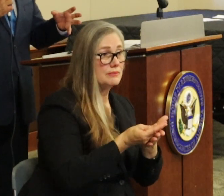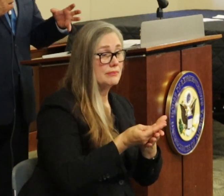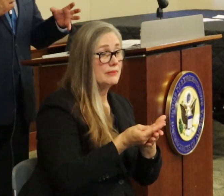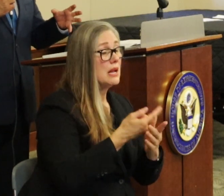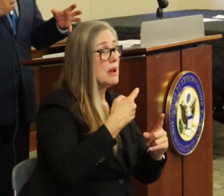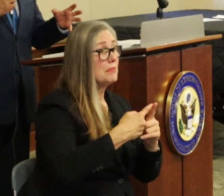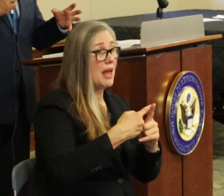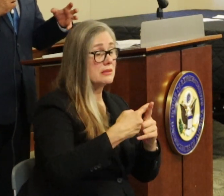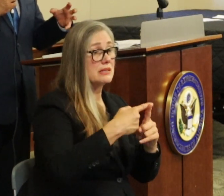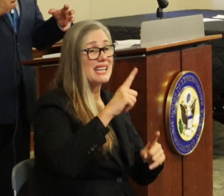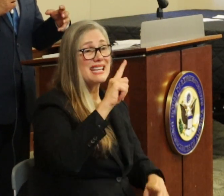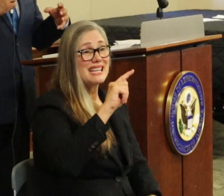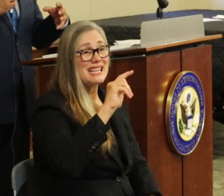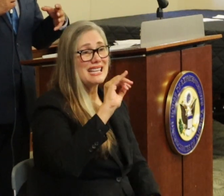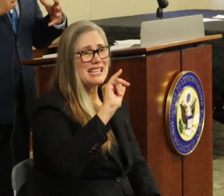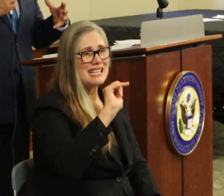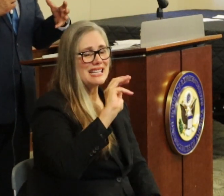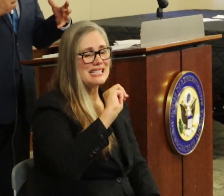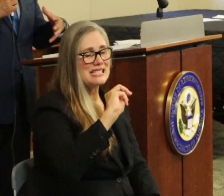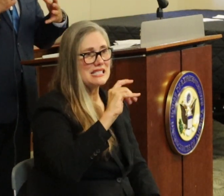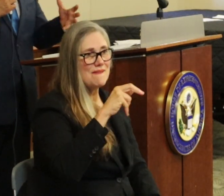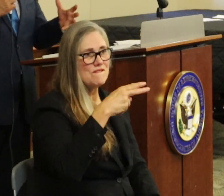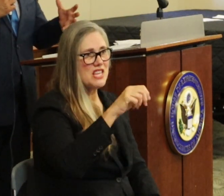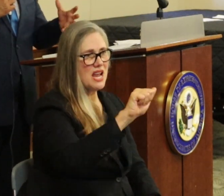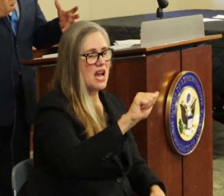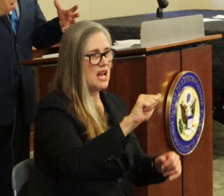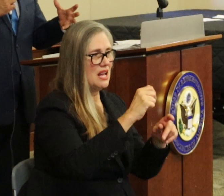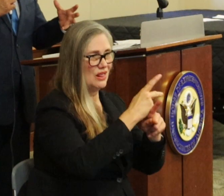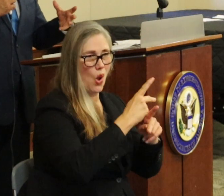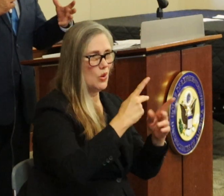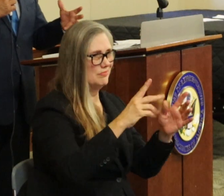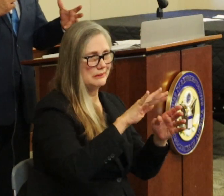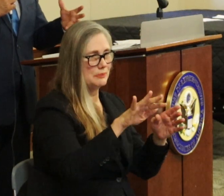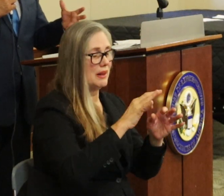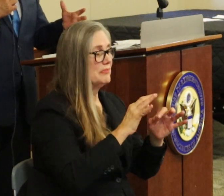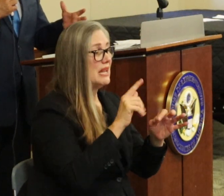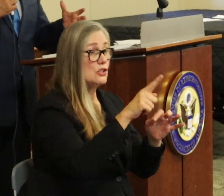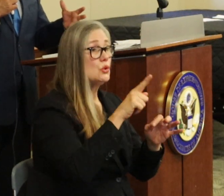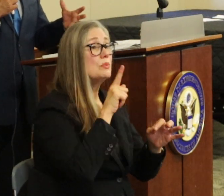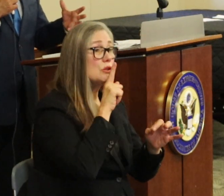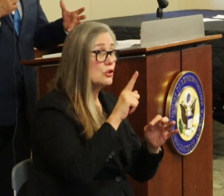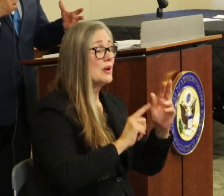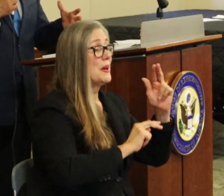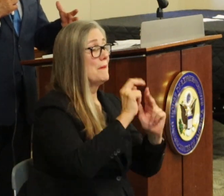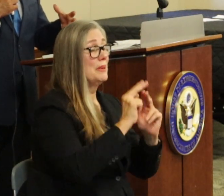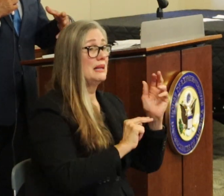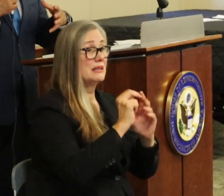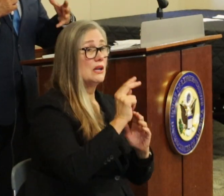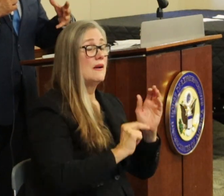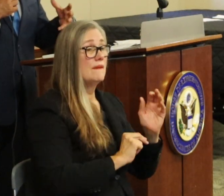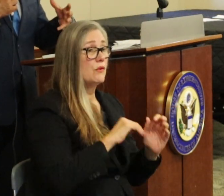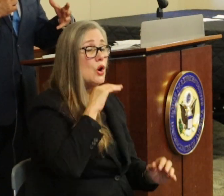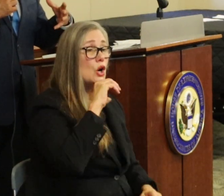loan to make sure that they're able to build the recycling of their sewer water, which